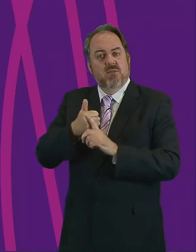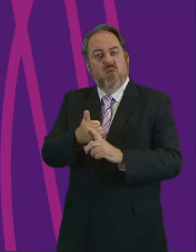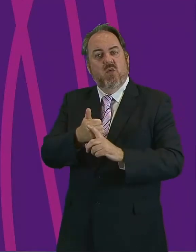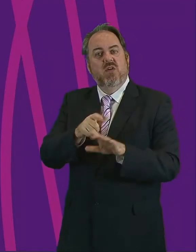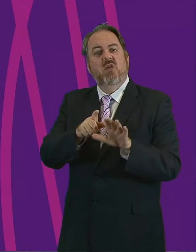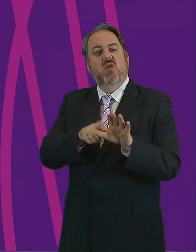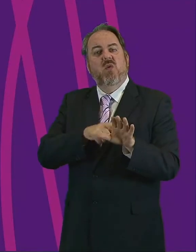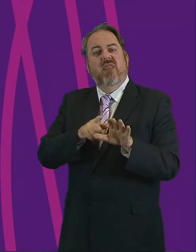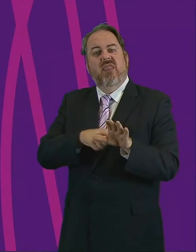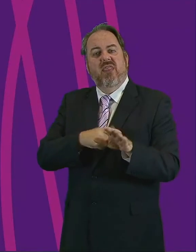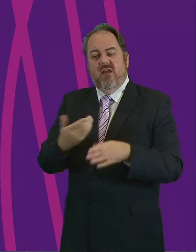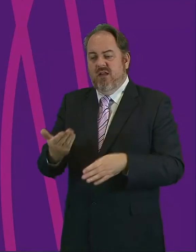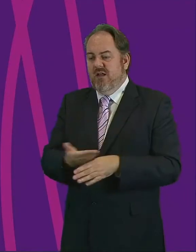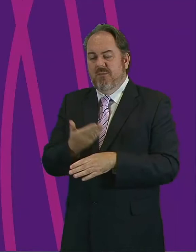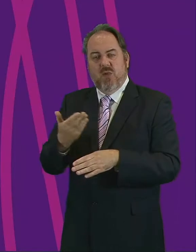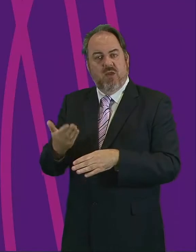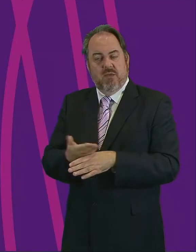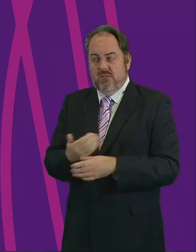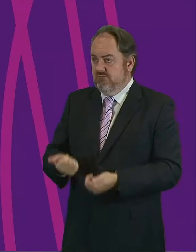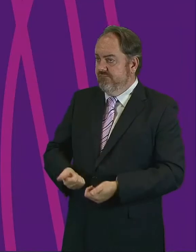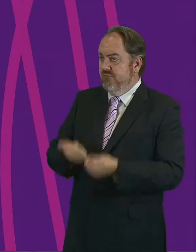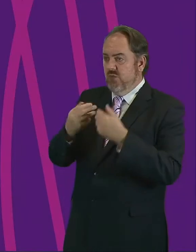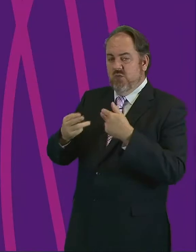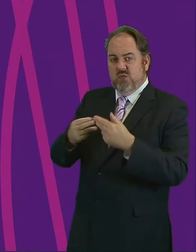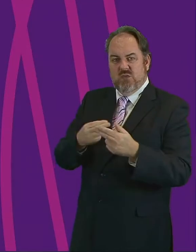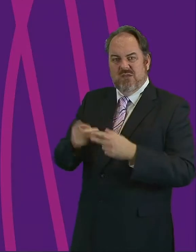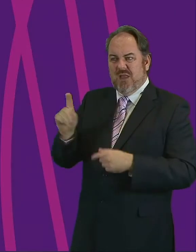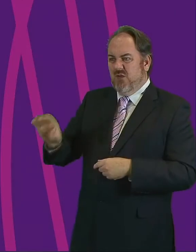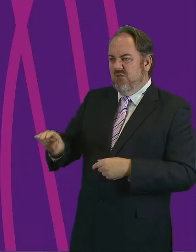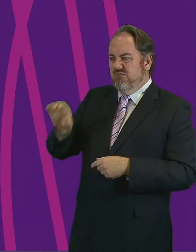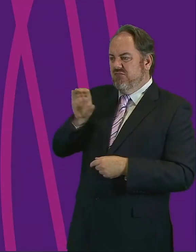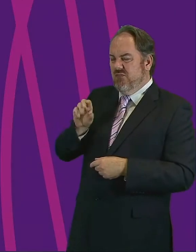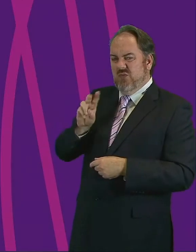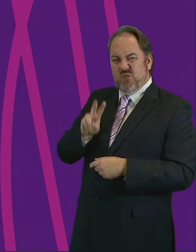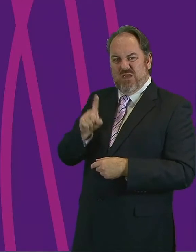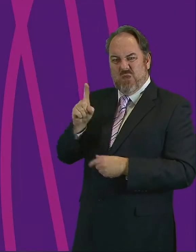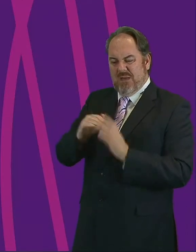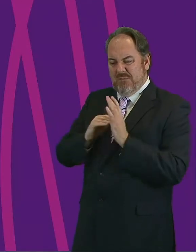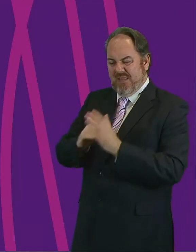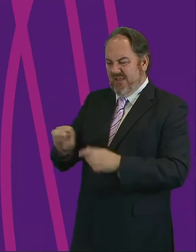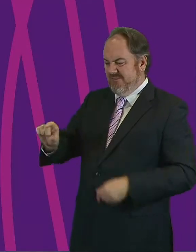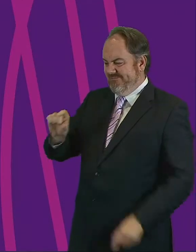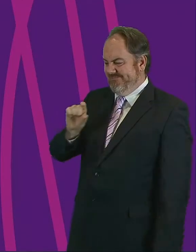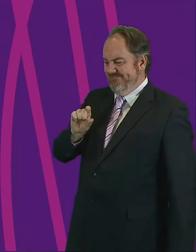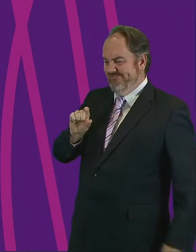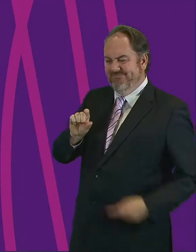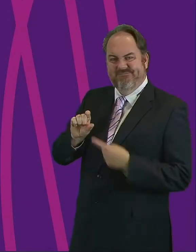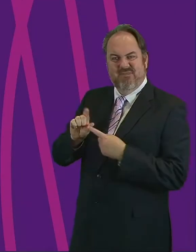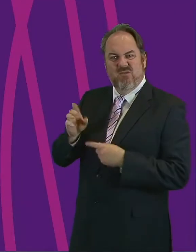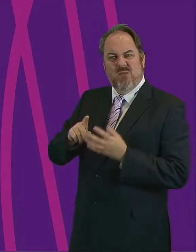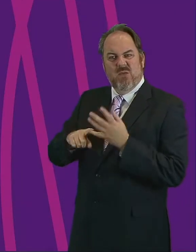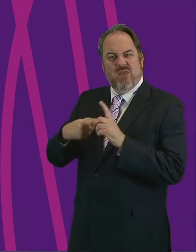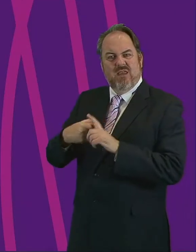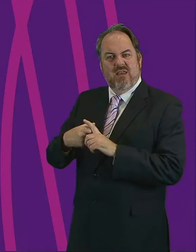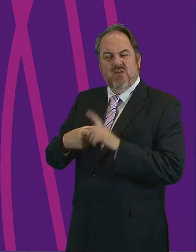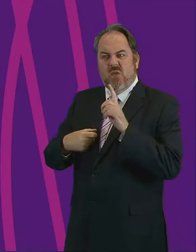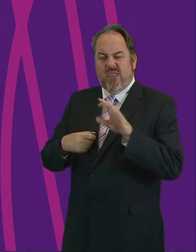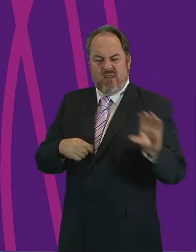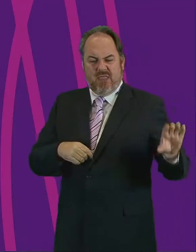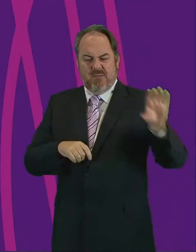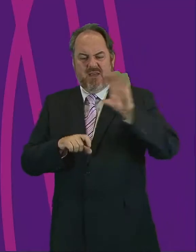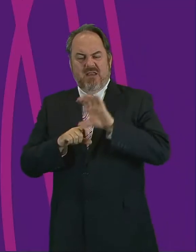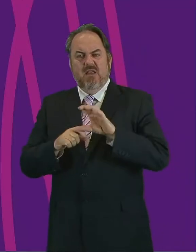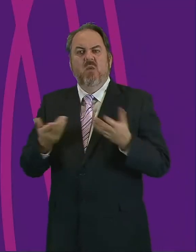unemployment. But given that she has only received 21 million of consequentials, can she set out for the Chamber where this money is coming from?